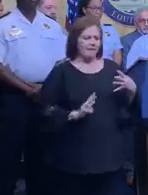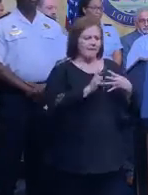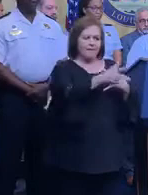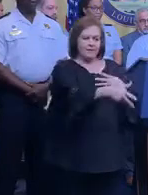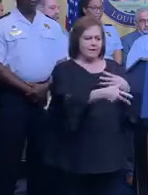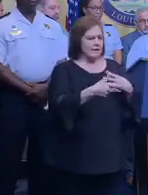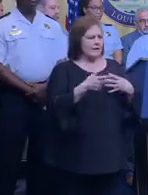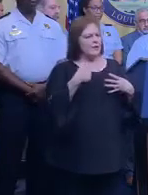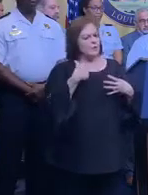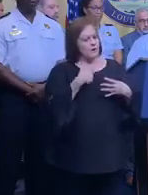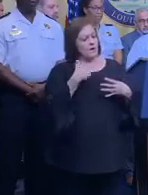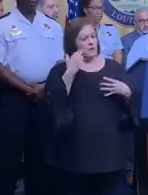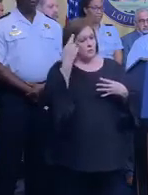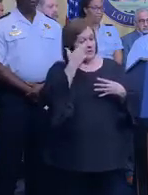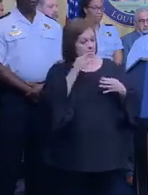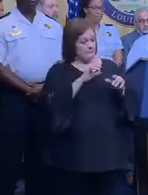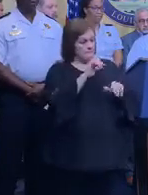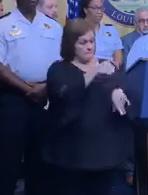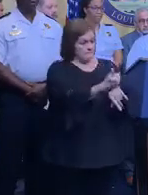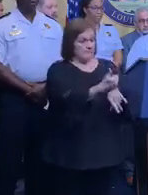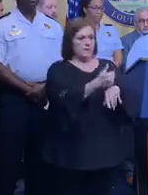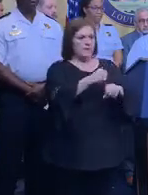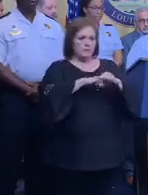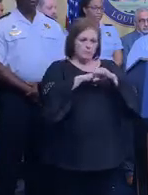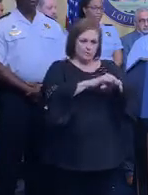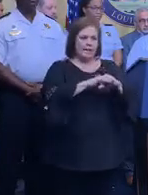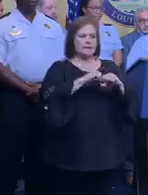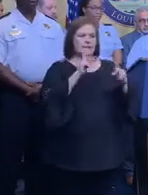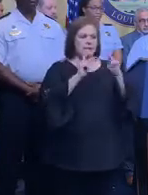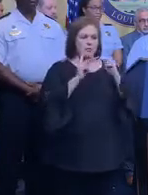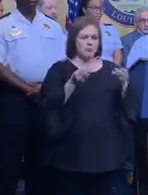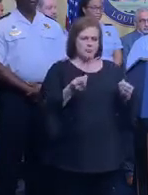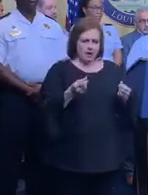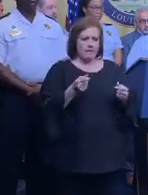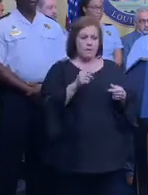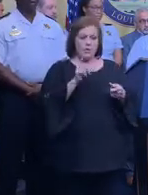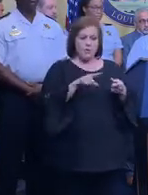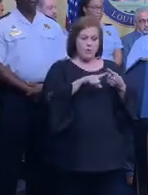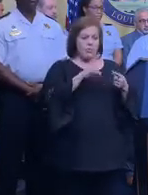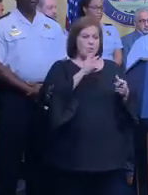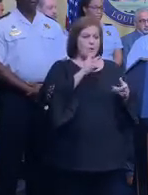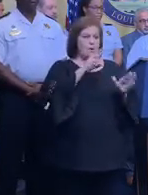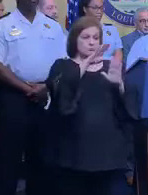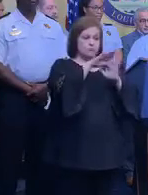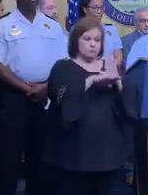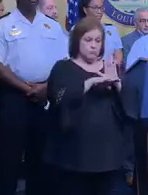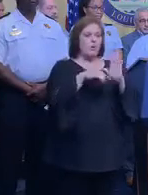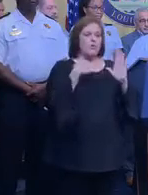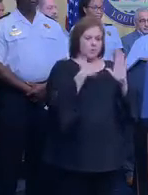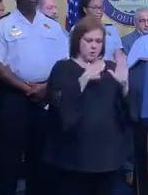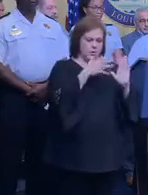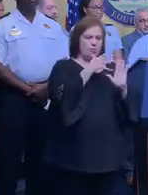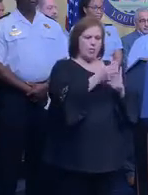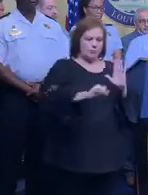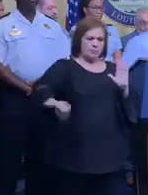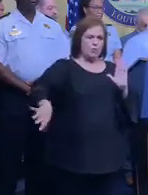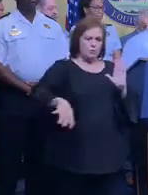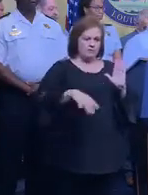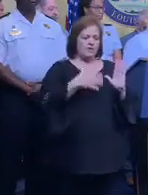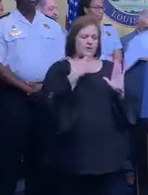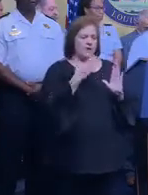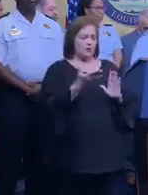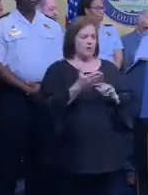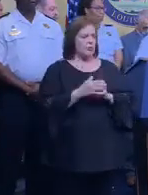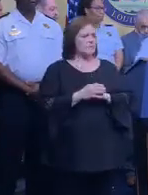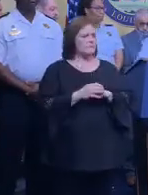The intent is to protect people's property. Until the water is received, we will move them in a timely manner. Thank you. Thank